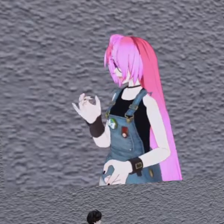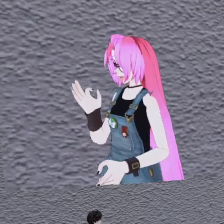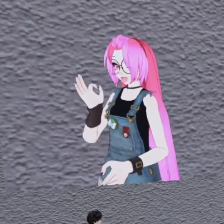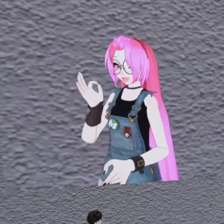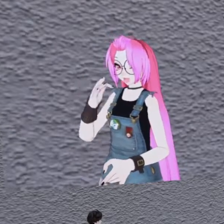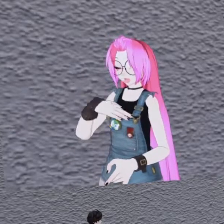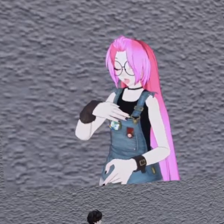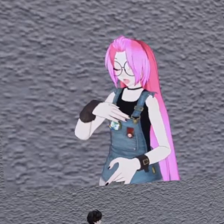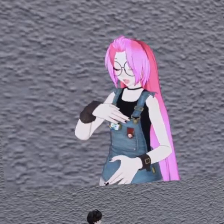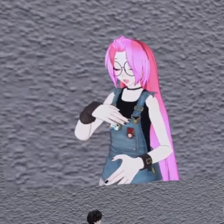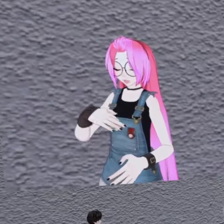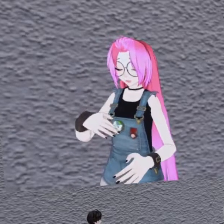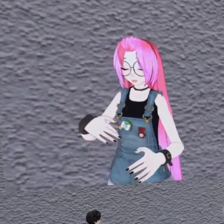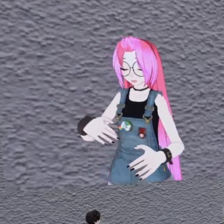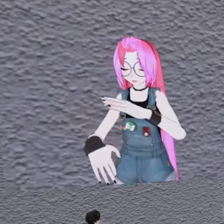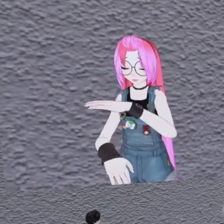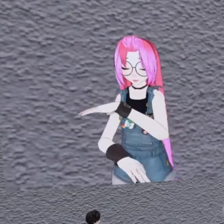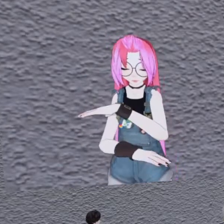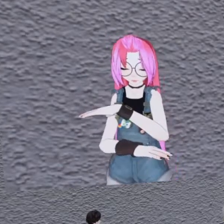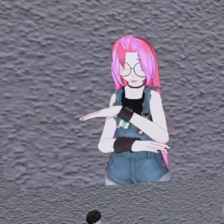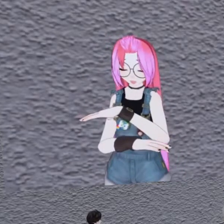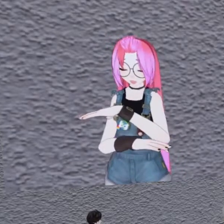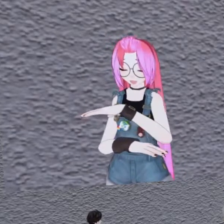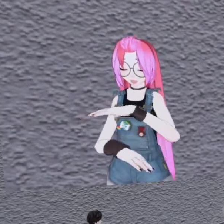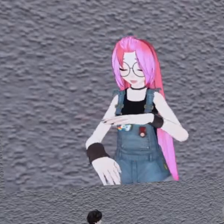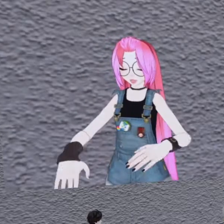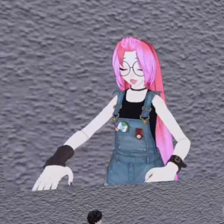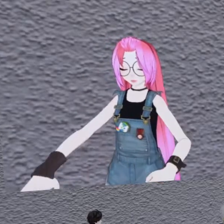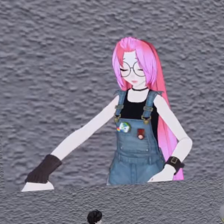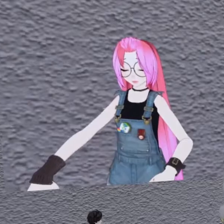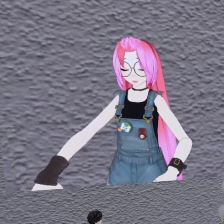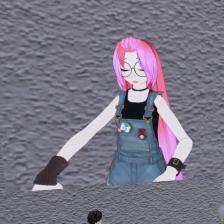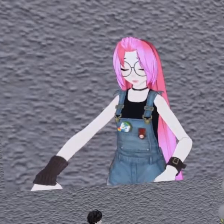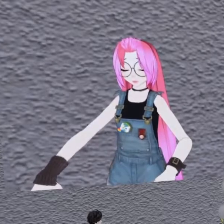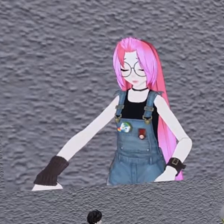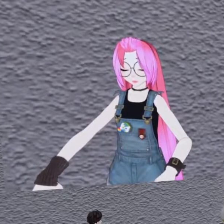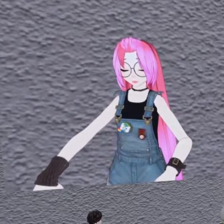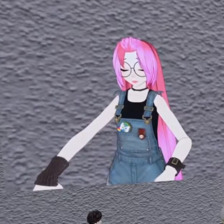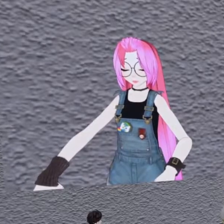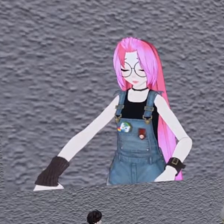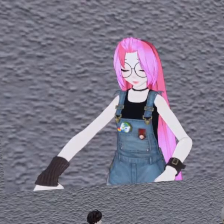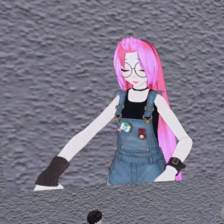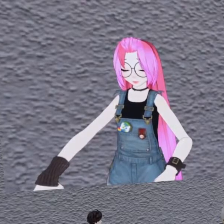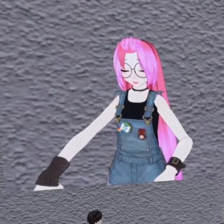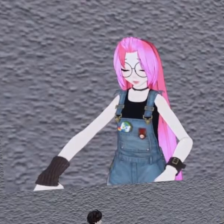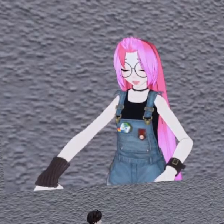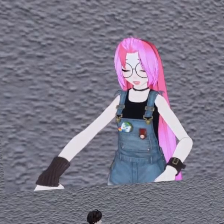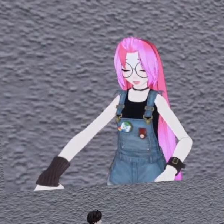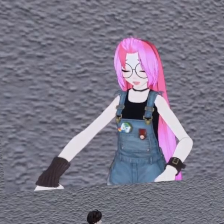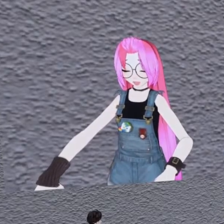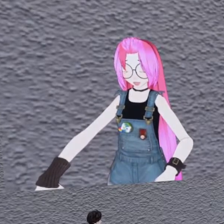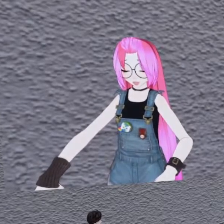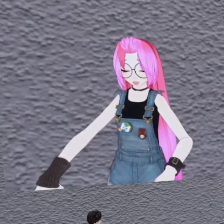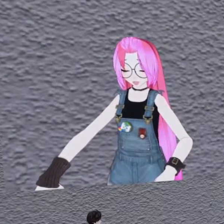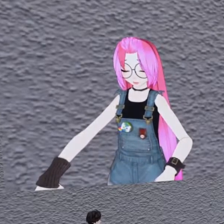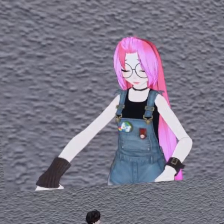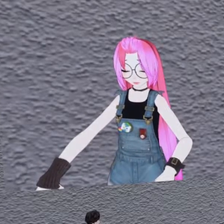That is weird. Folding, huh? Like a folding table, like you do. Like a folding table.